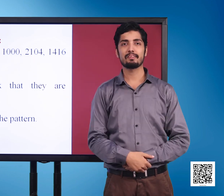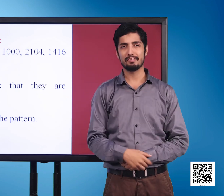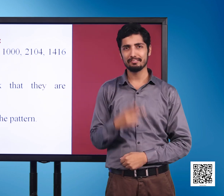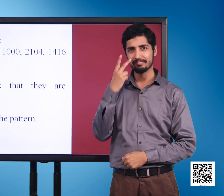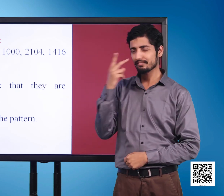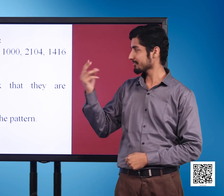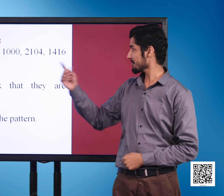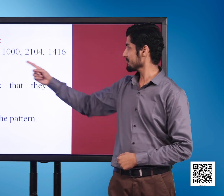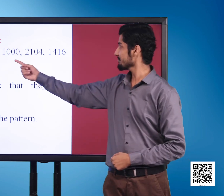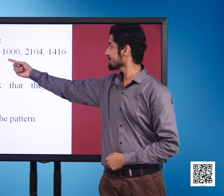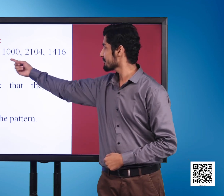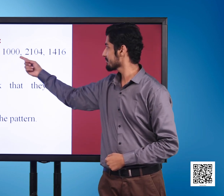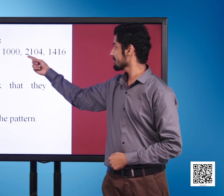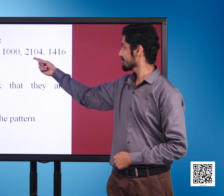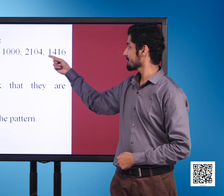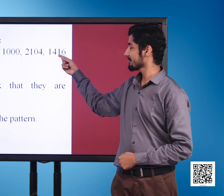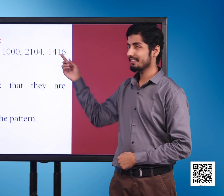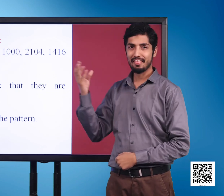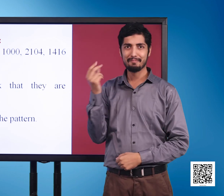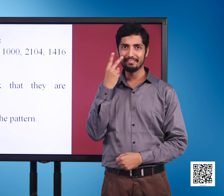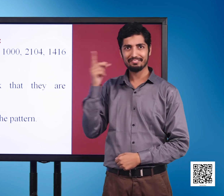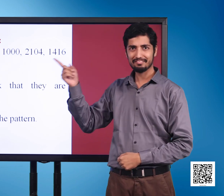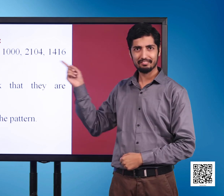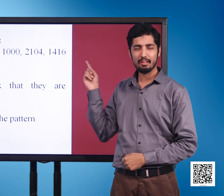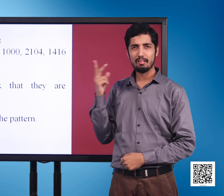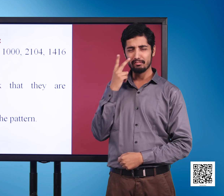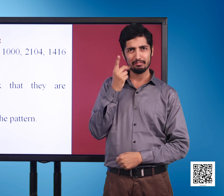Are the numbers 1000, 2104,